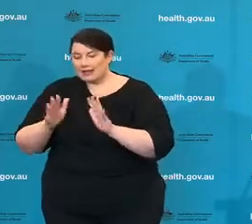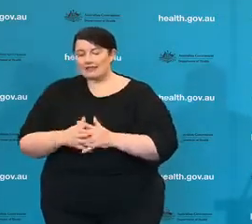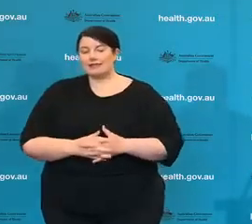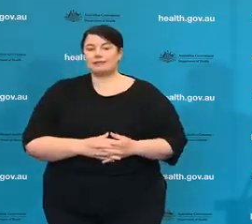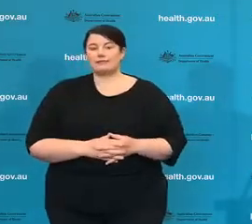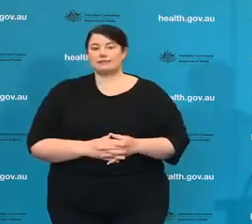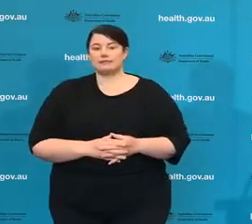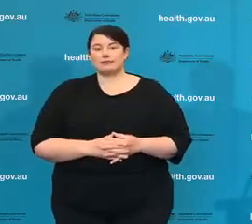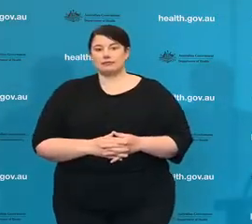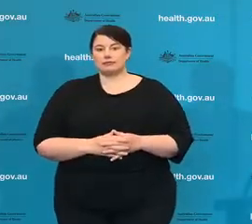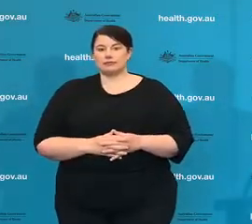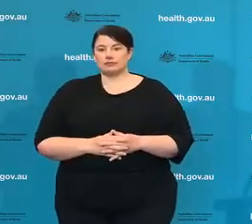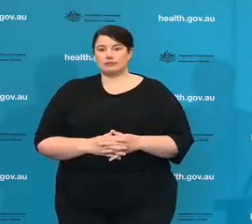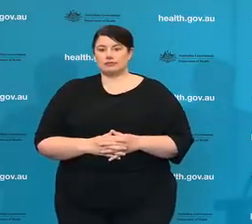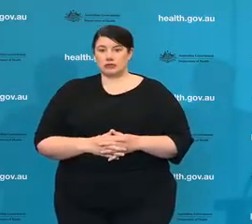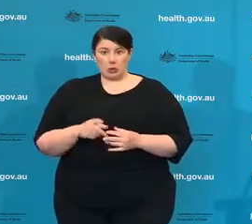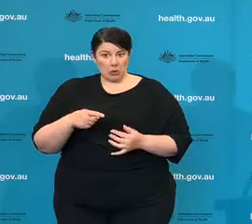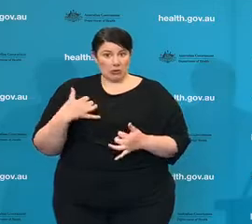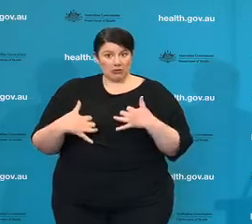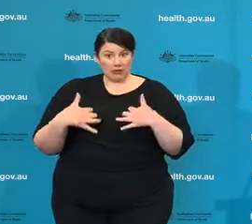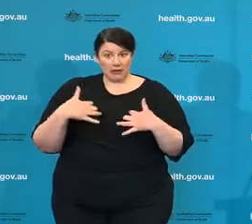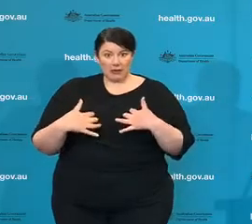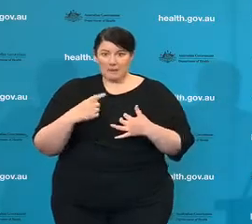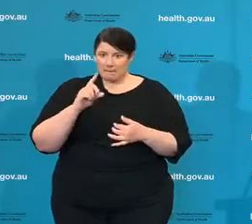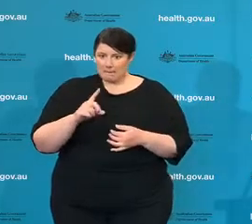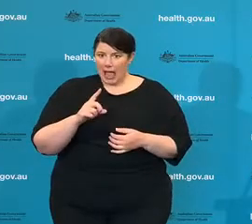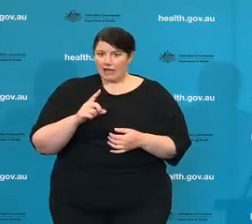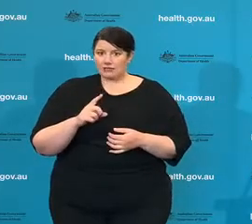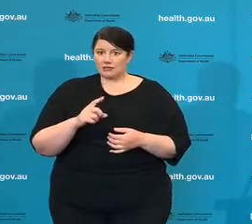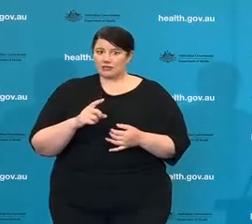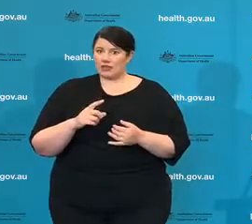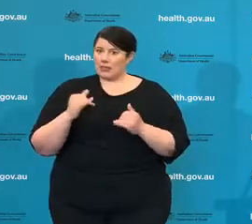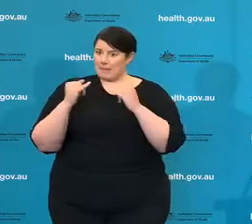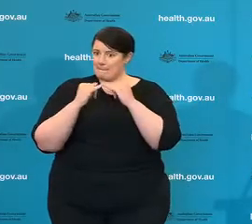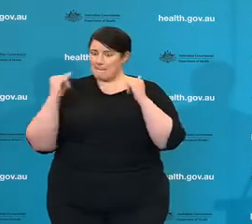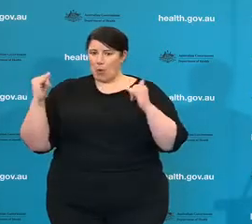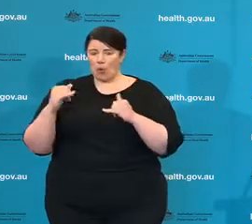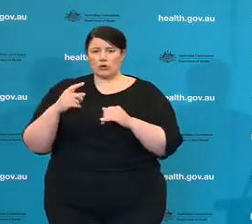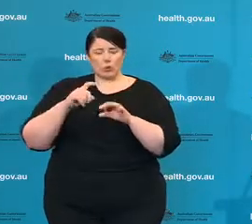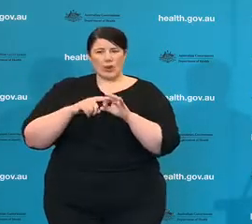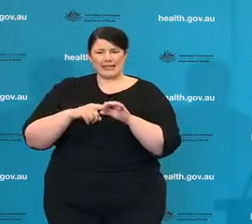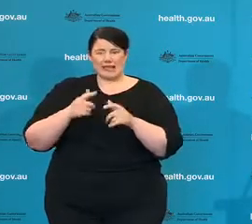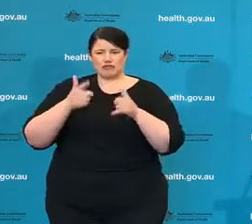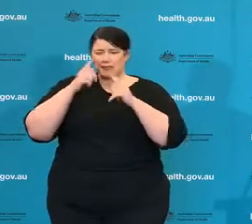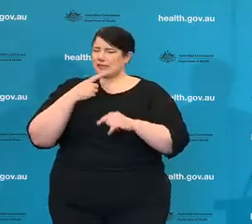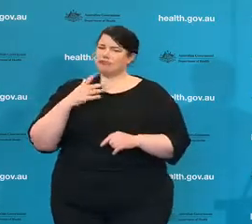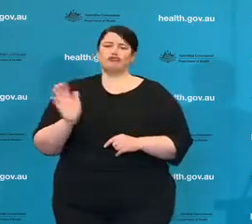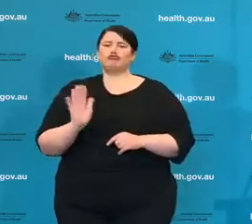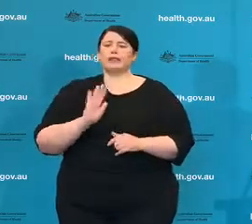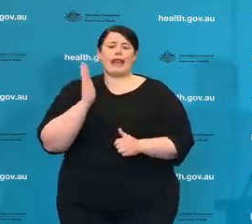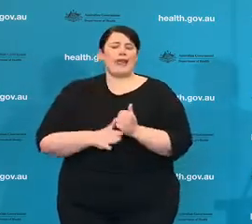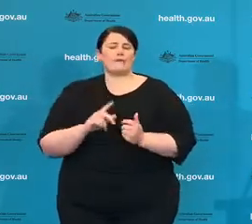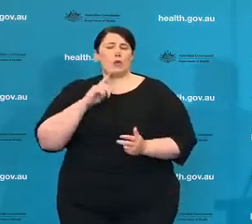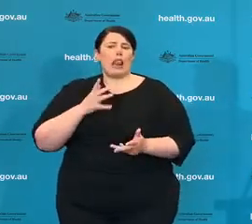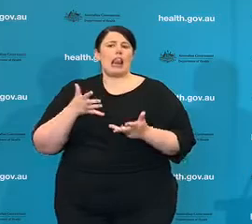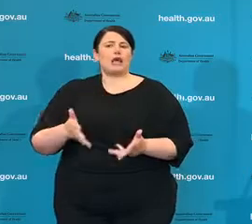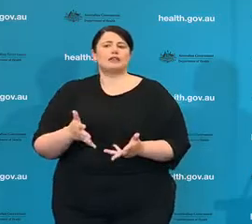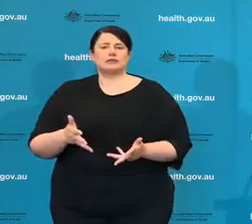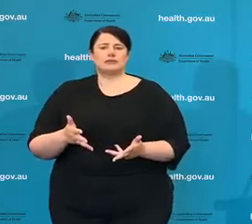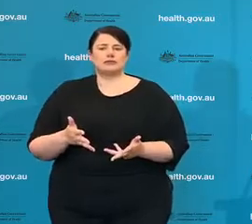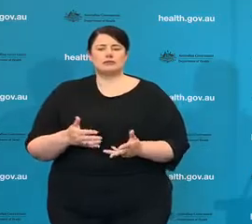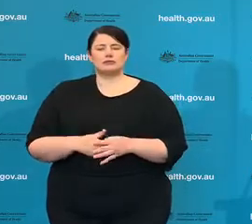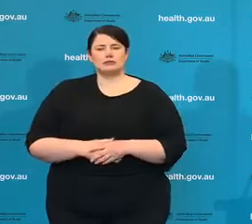obviously a welcome development, but comes just days after the state said that it would never consider such a move. Are you concerned that with